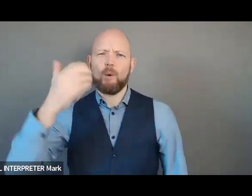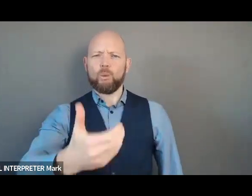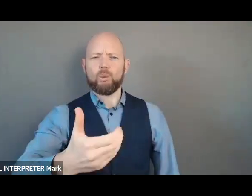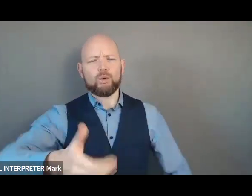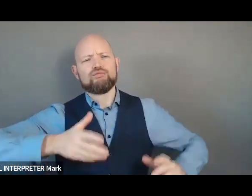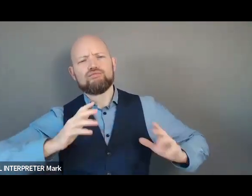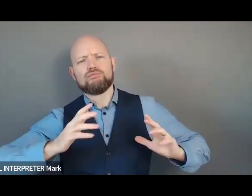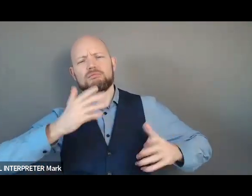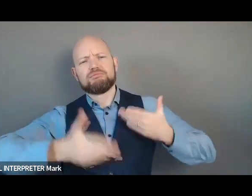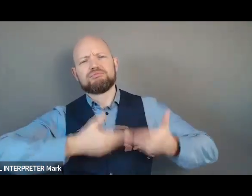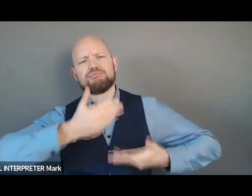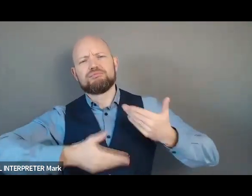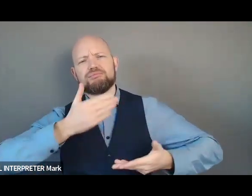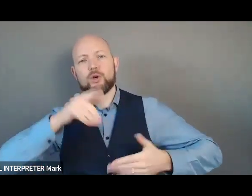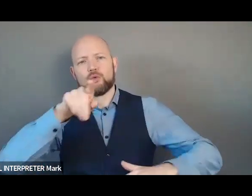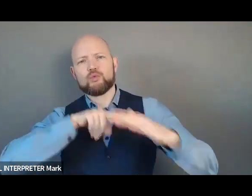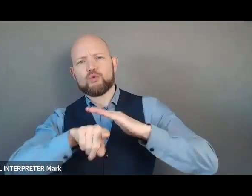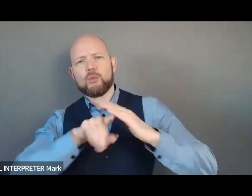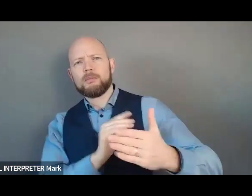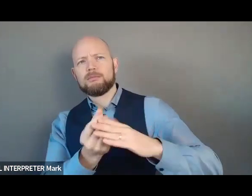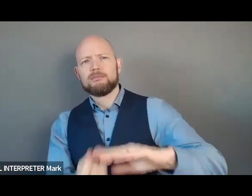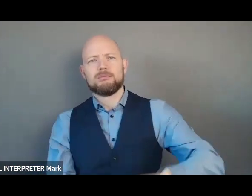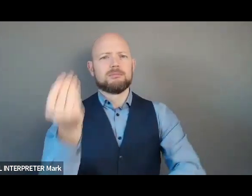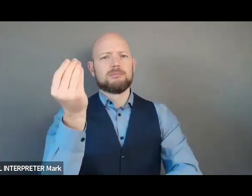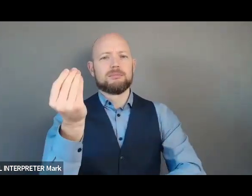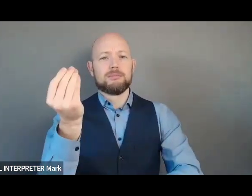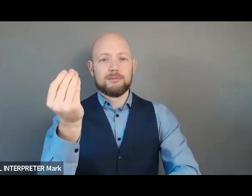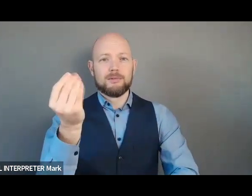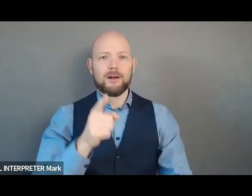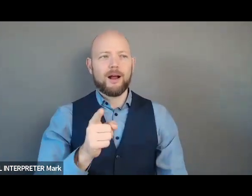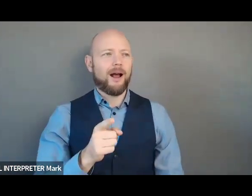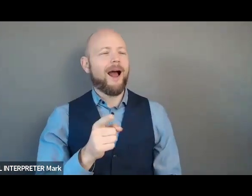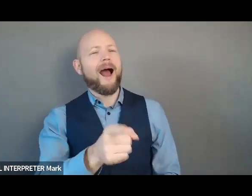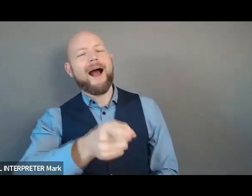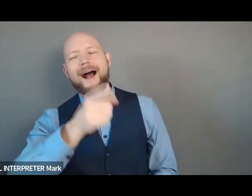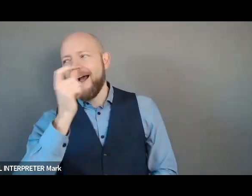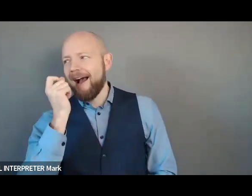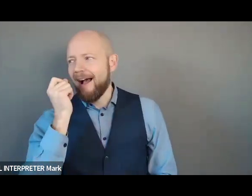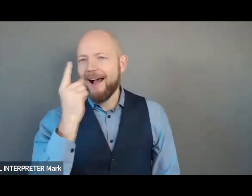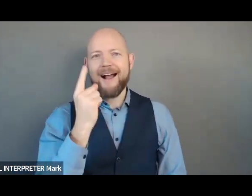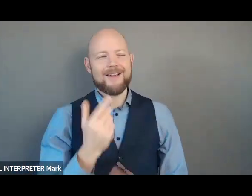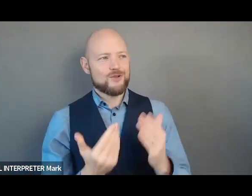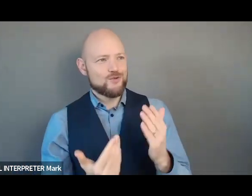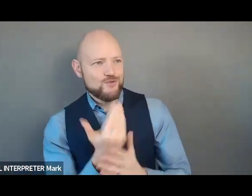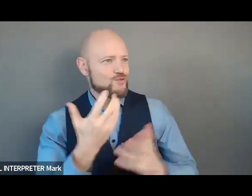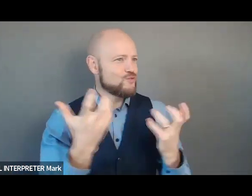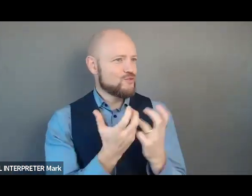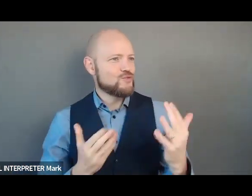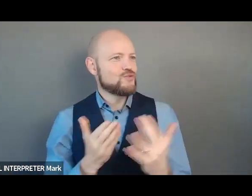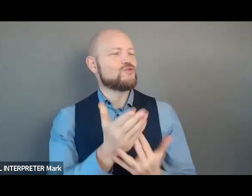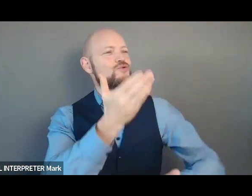and putting that on YouTube so people could see, to remove the intimidation of going into a new space and not knowing the